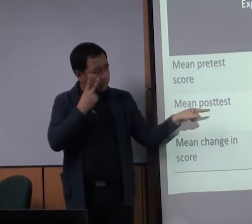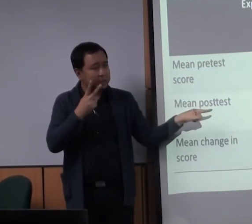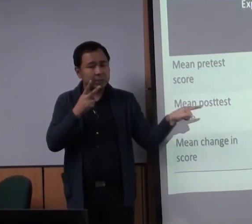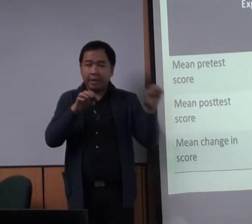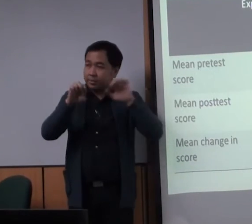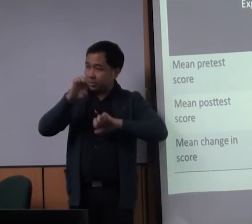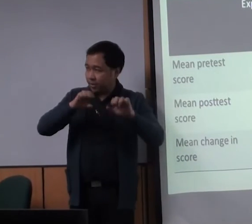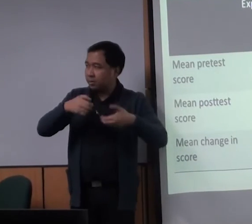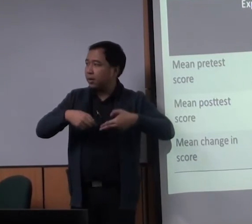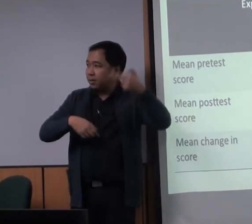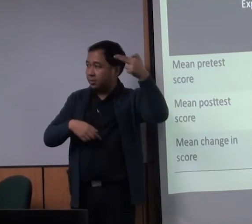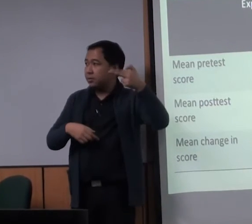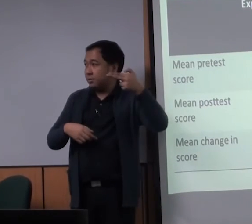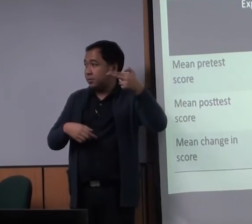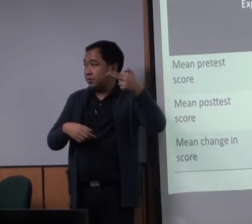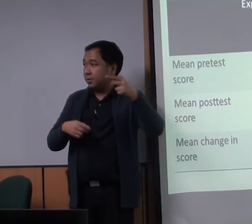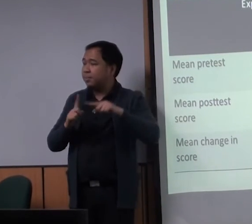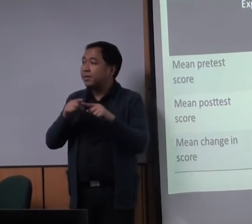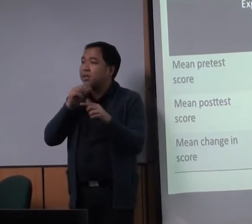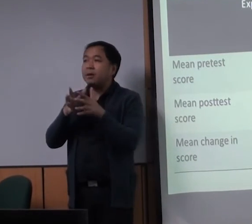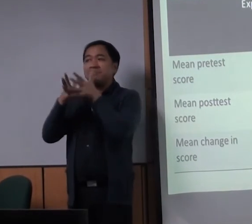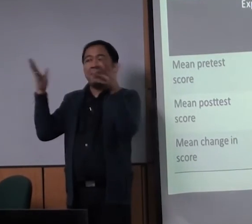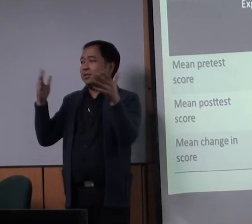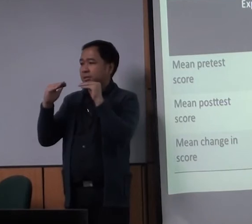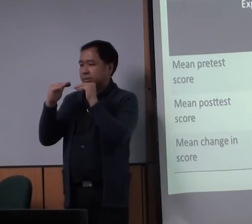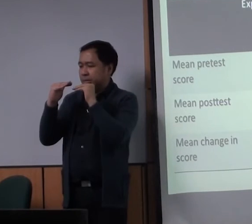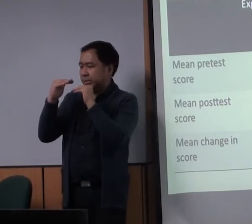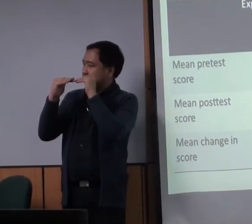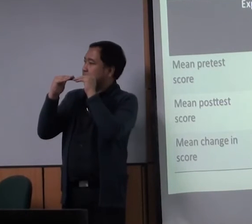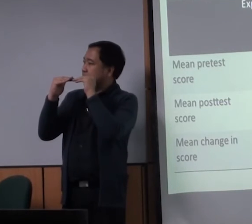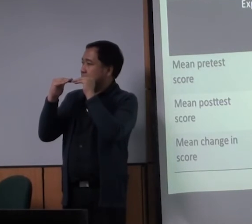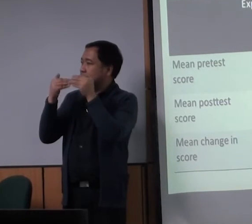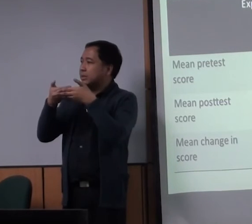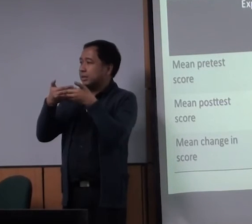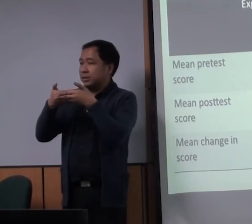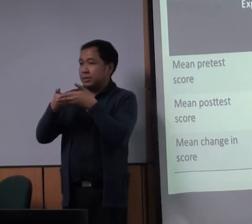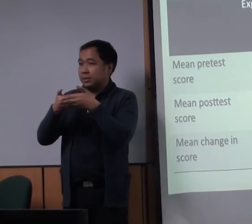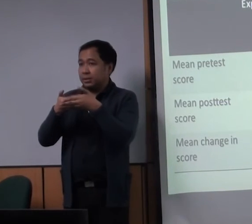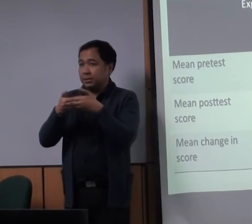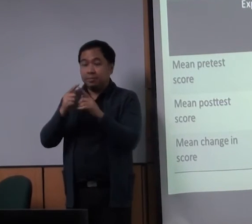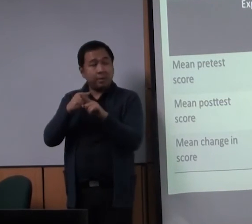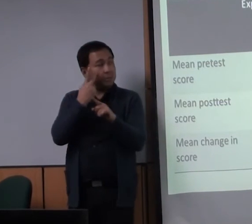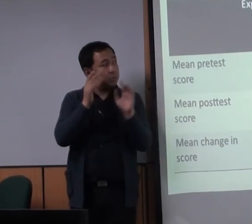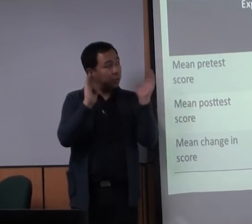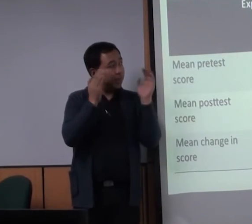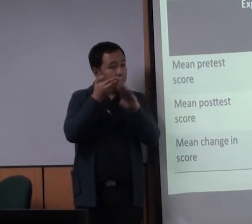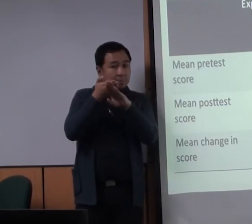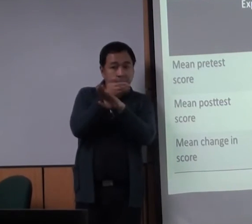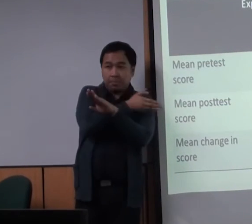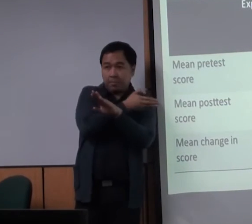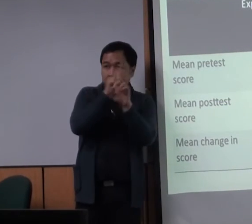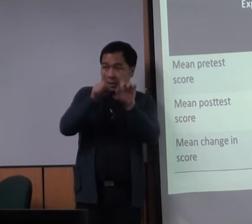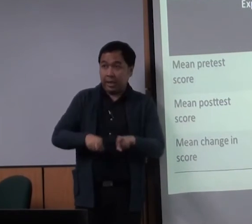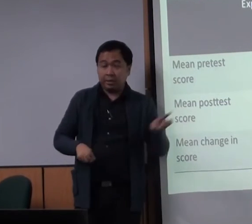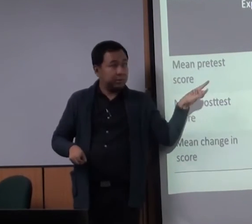higher. Or it's not significant kasi hindi nagkakali yun. Unlike yung pre-test nila,